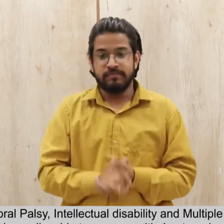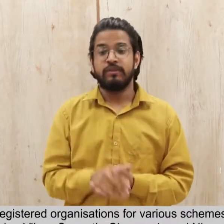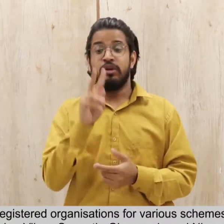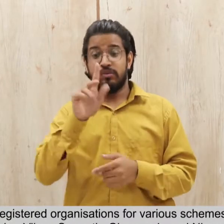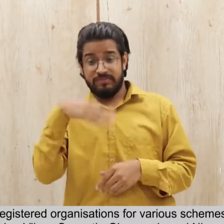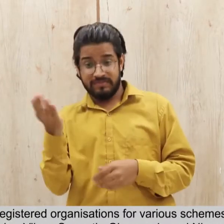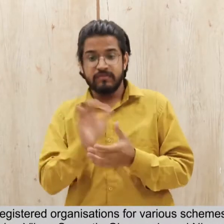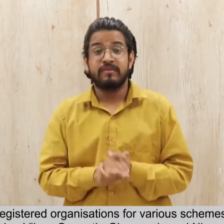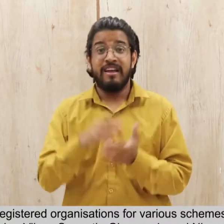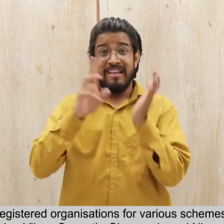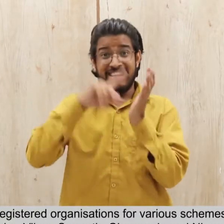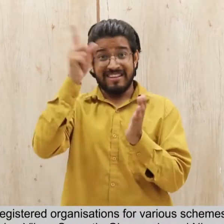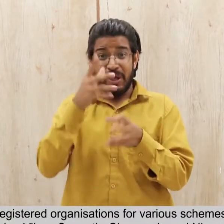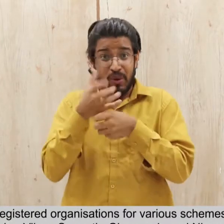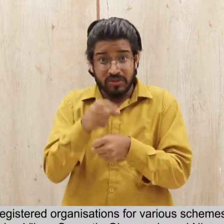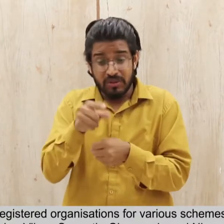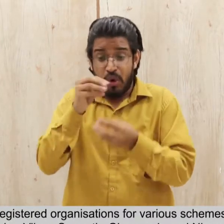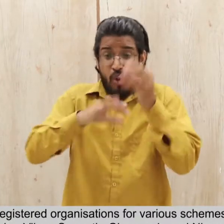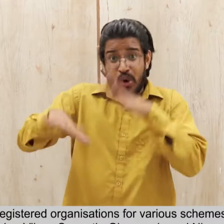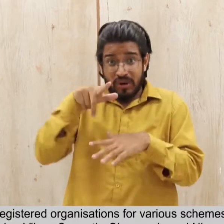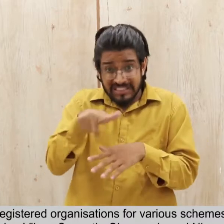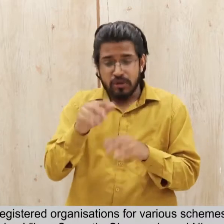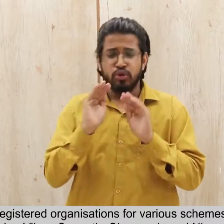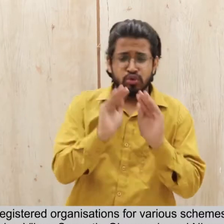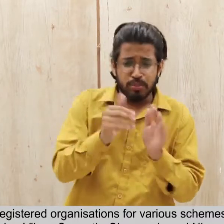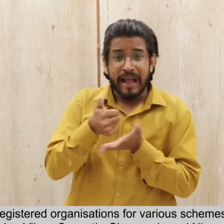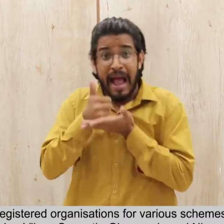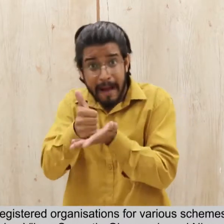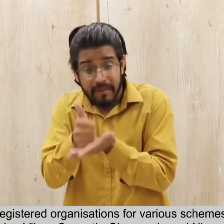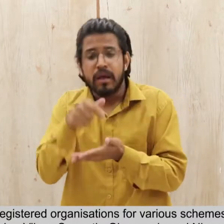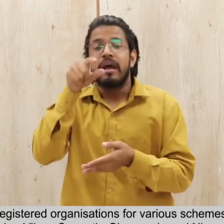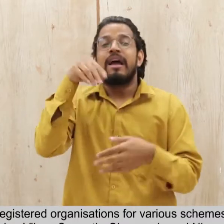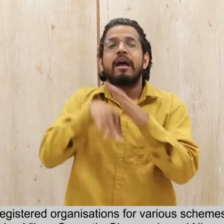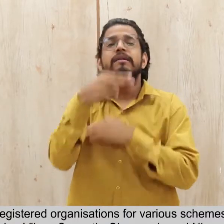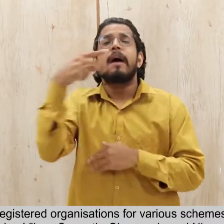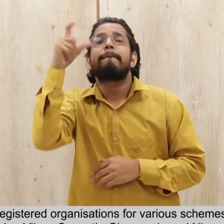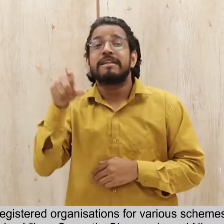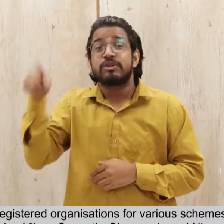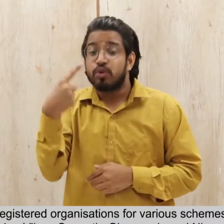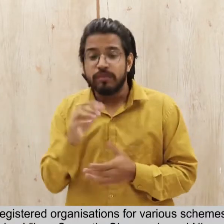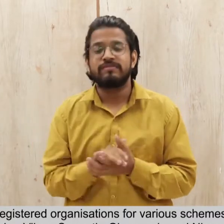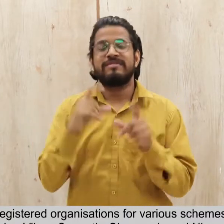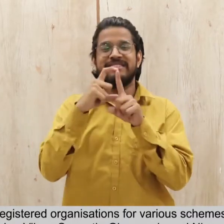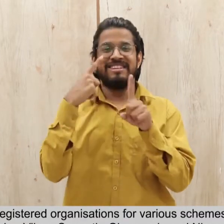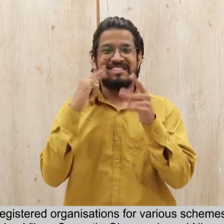To extend support to registered organizations for various schemes of the National Trust like Disha,